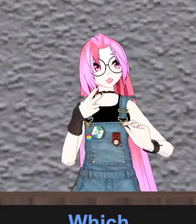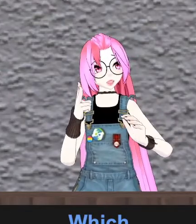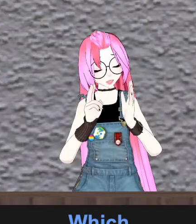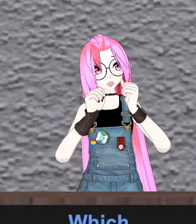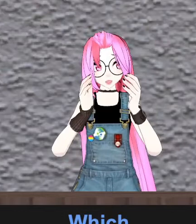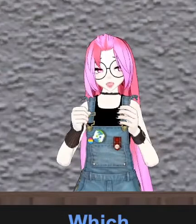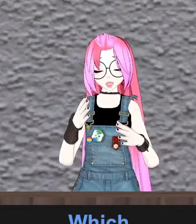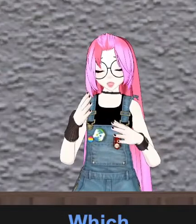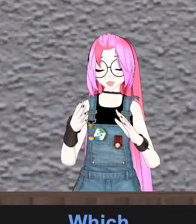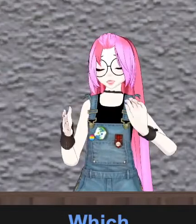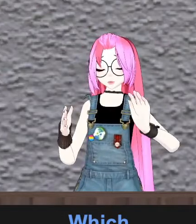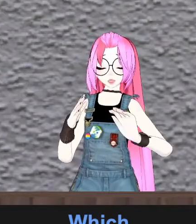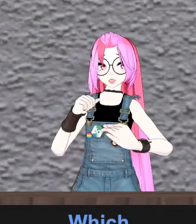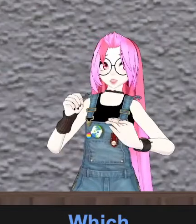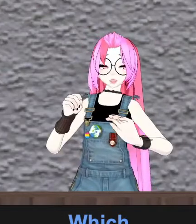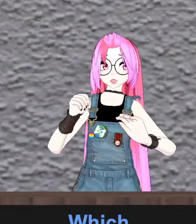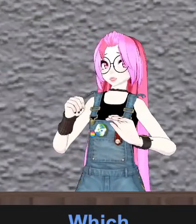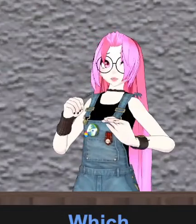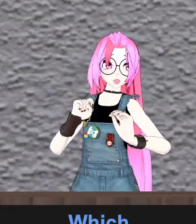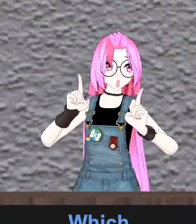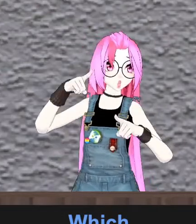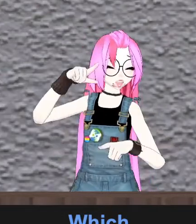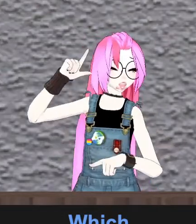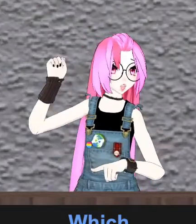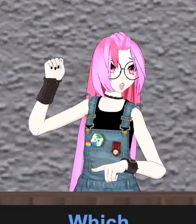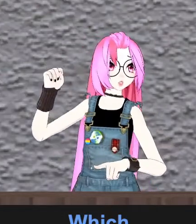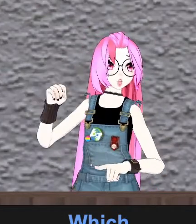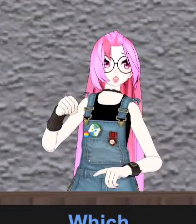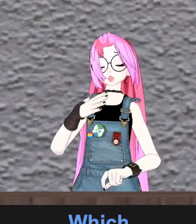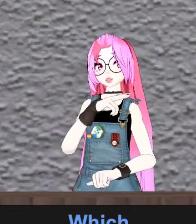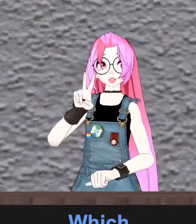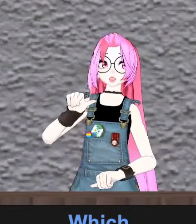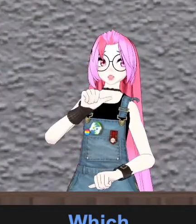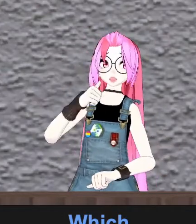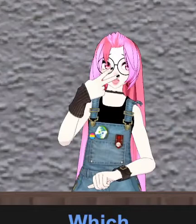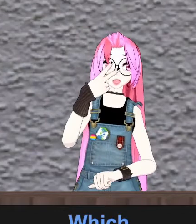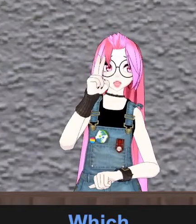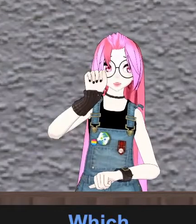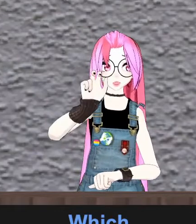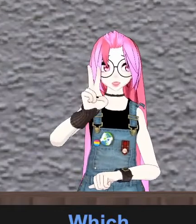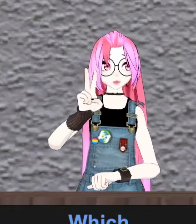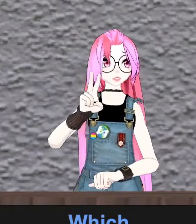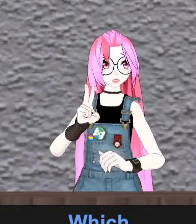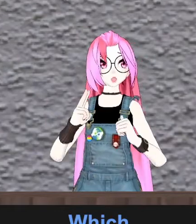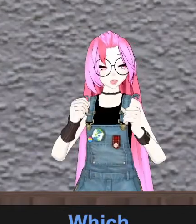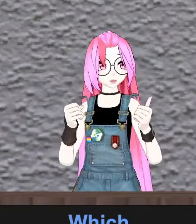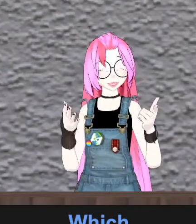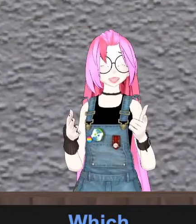and interpreting college. And it's just, if you go to Gallaudet, that's like the equivalent of like Harvard, essentially.